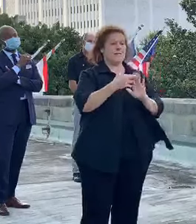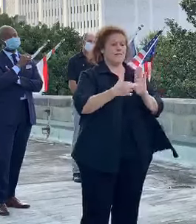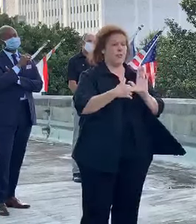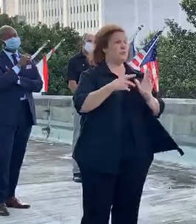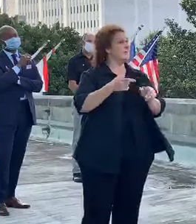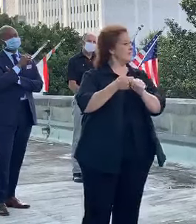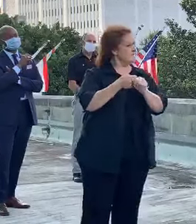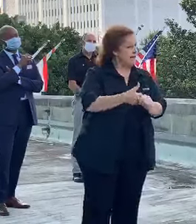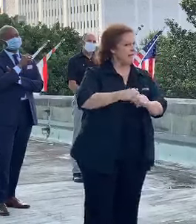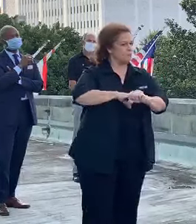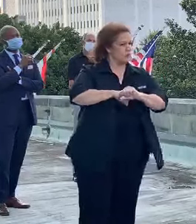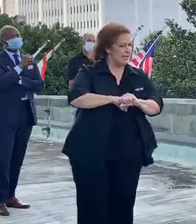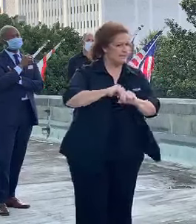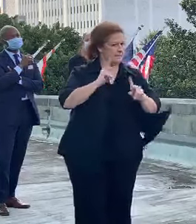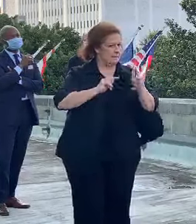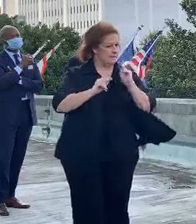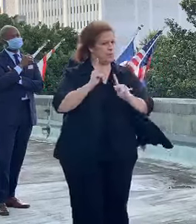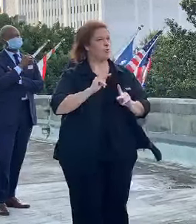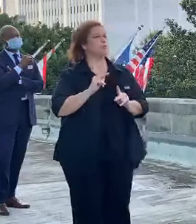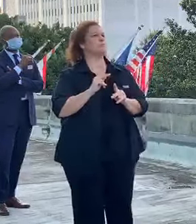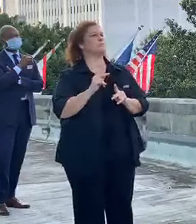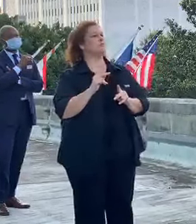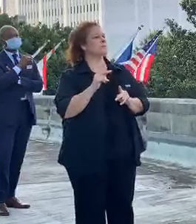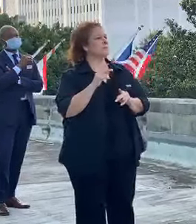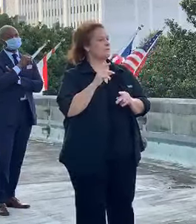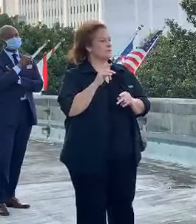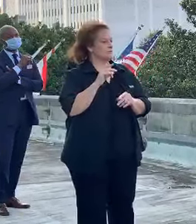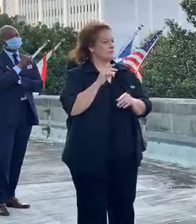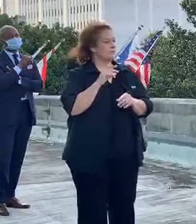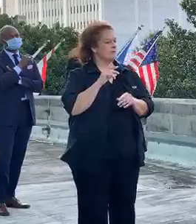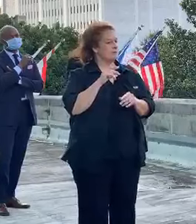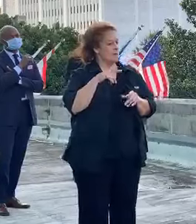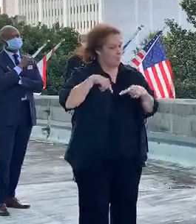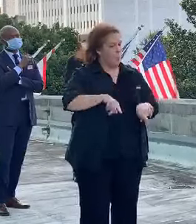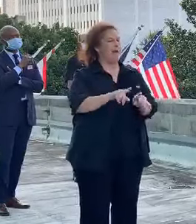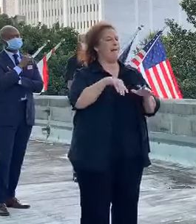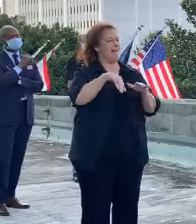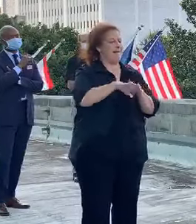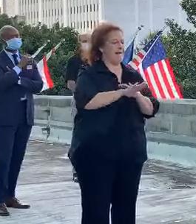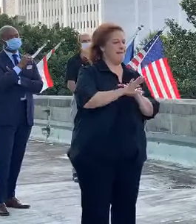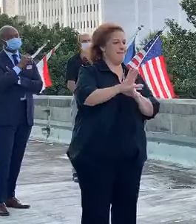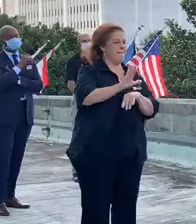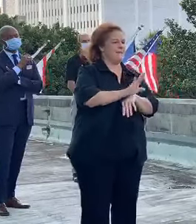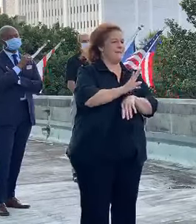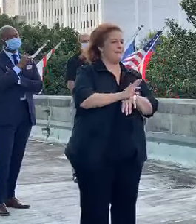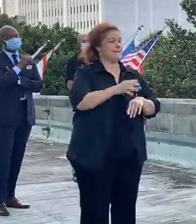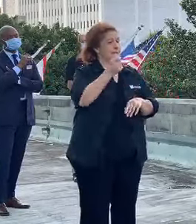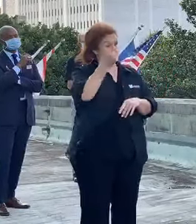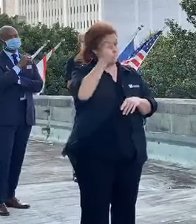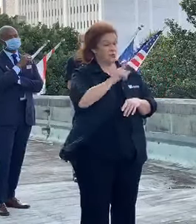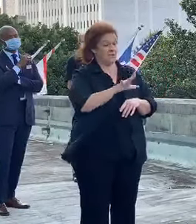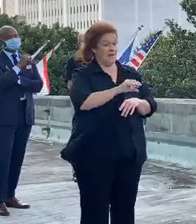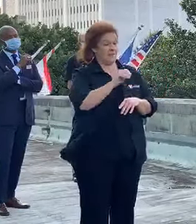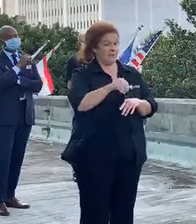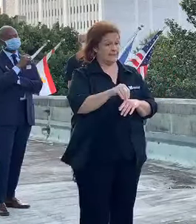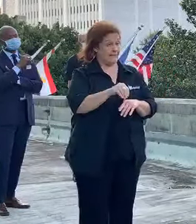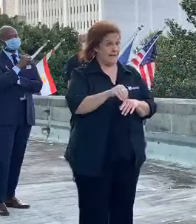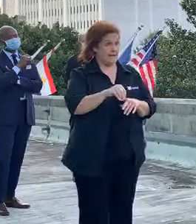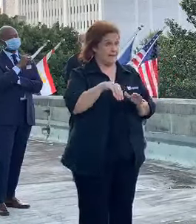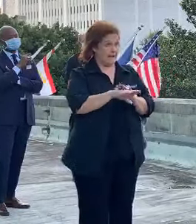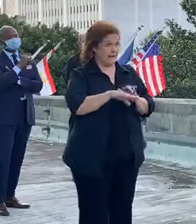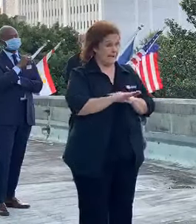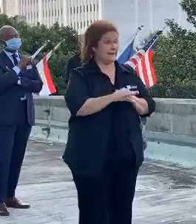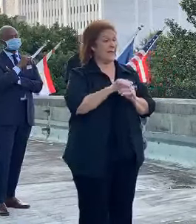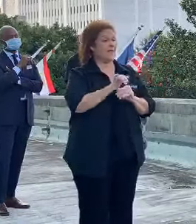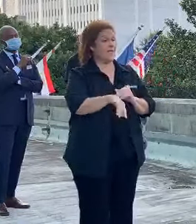those who are rendering the service or those being served in those establishments. And again, 25% capacity. The guidelines